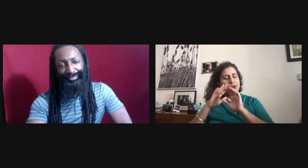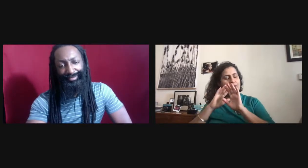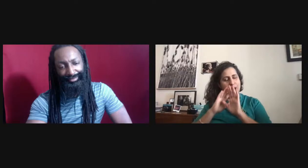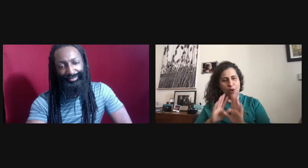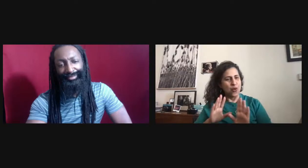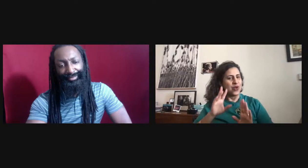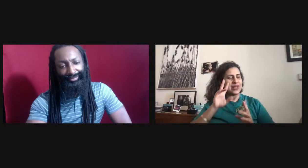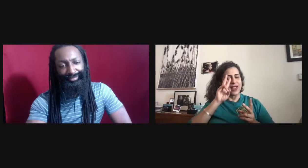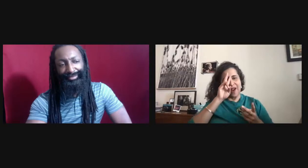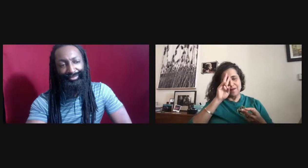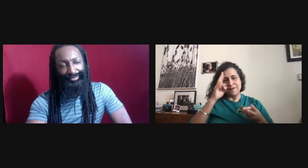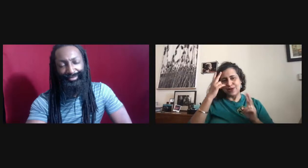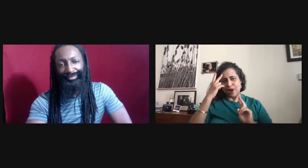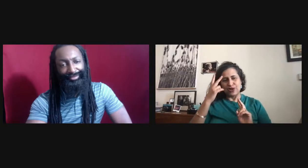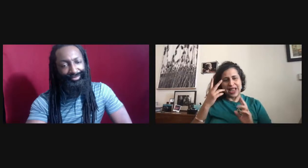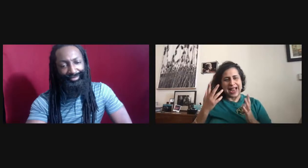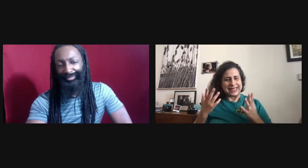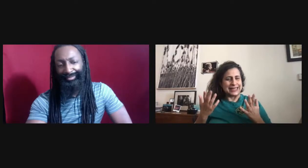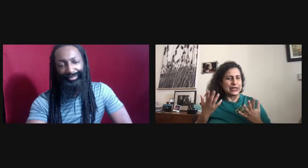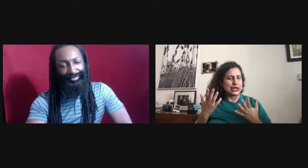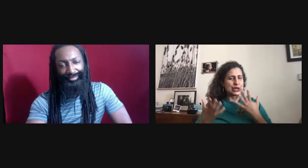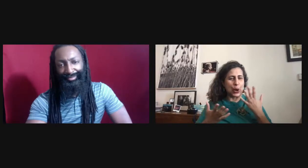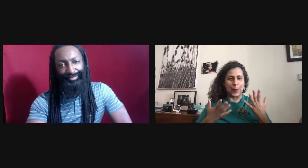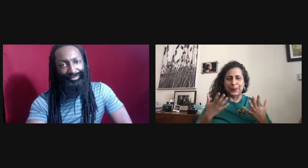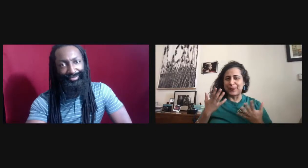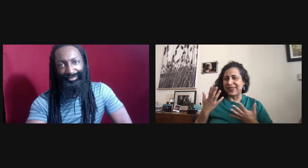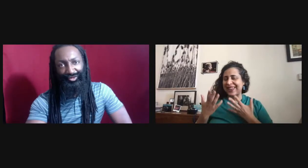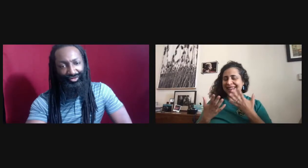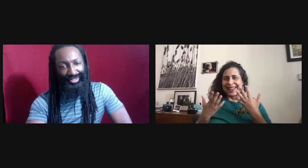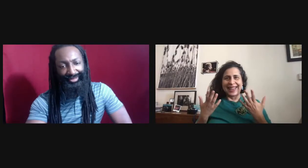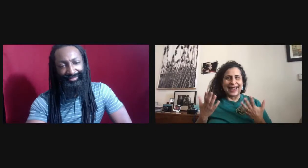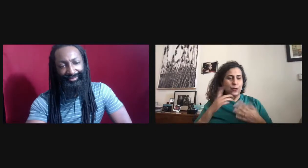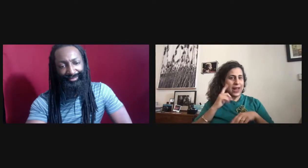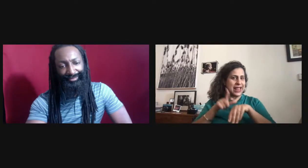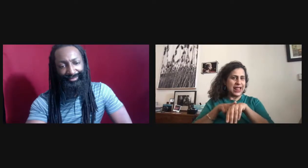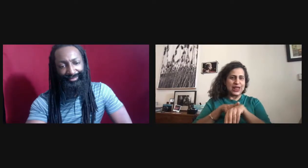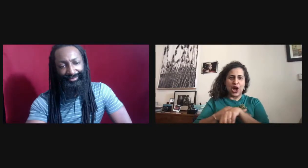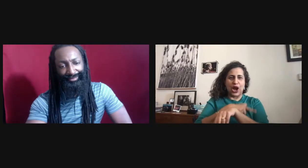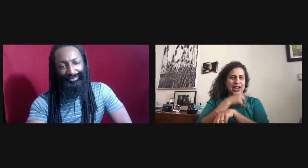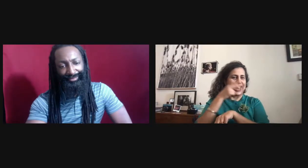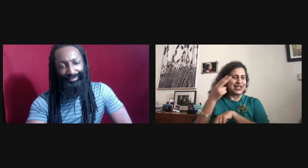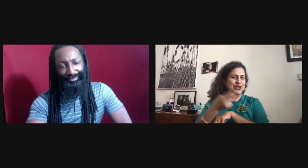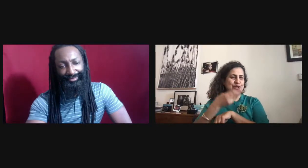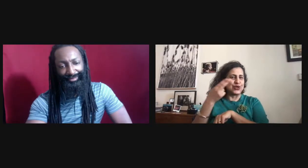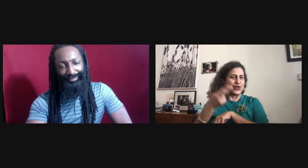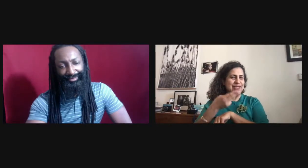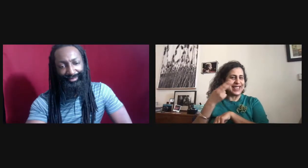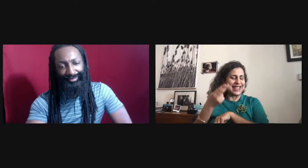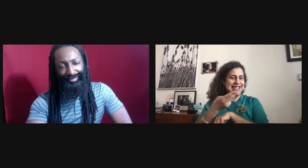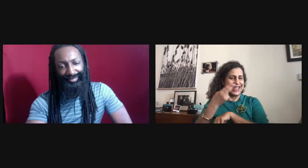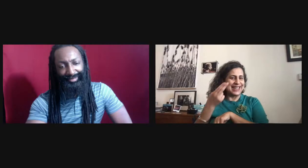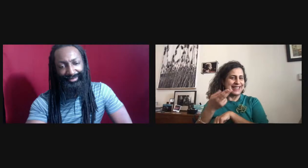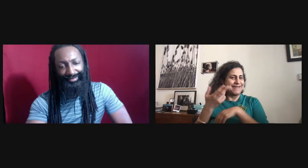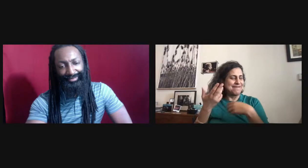It wasn't, you know, that we were, you know, bad, awful. No, there's just so many misunderstandings. And there's a